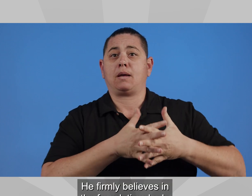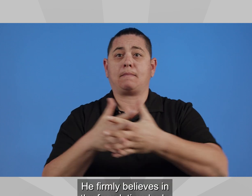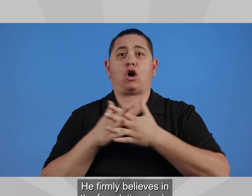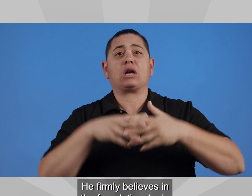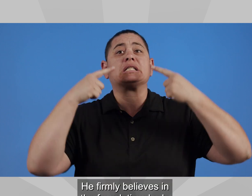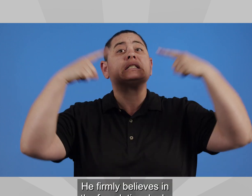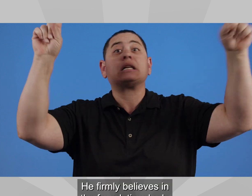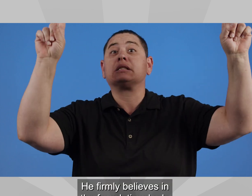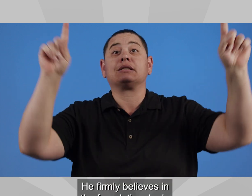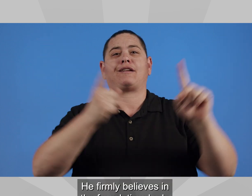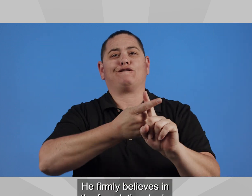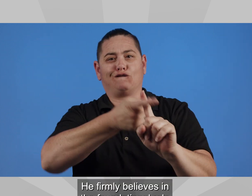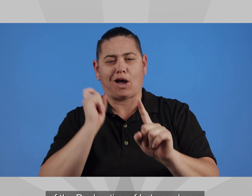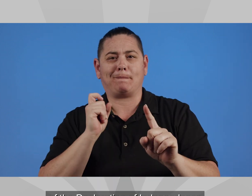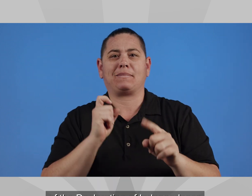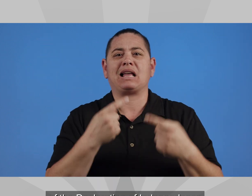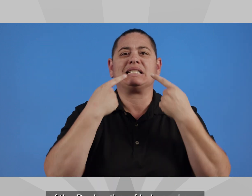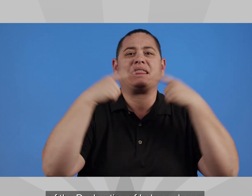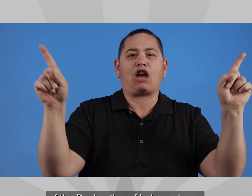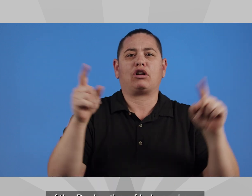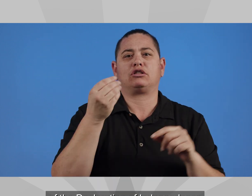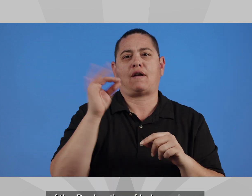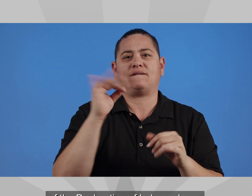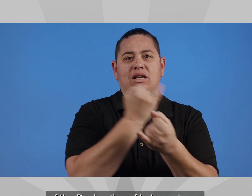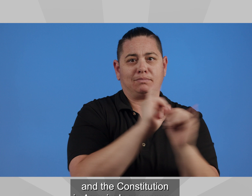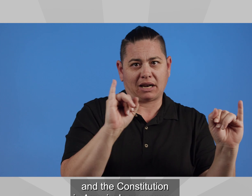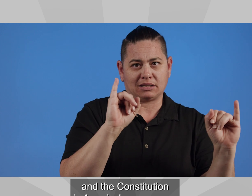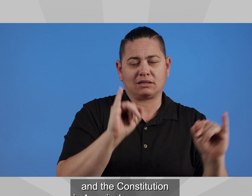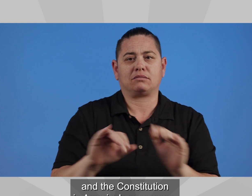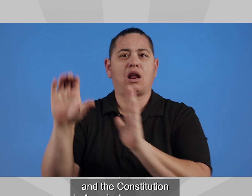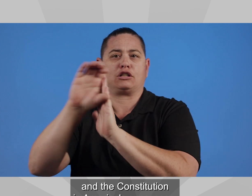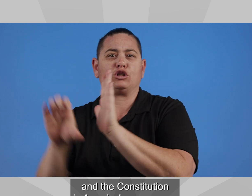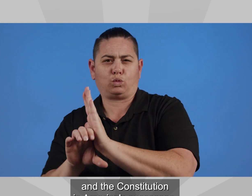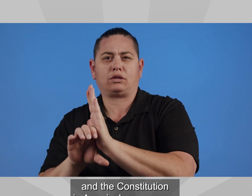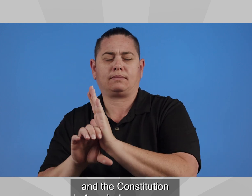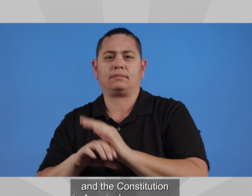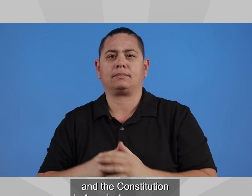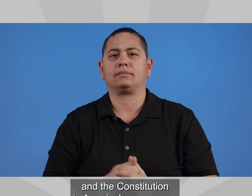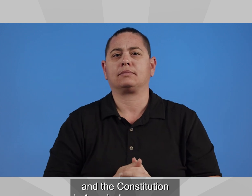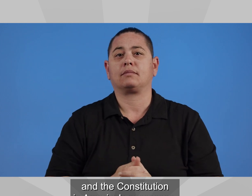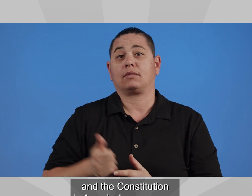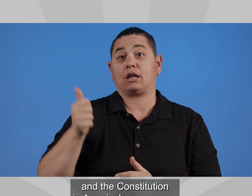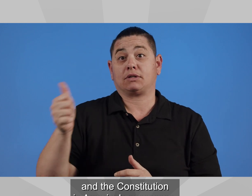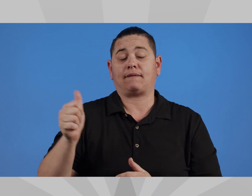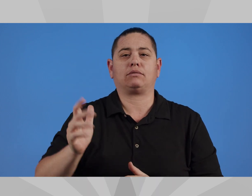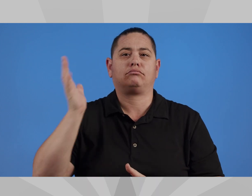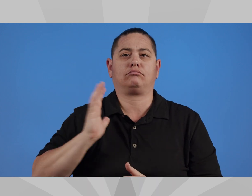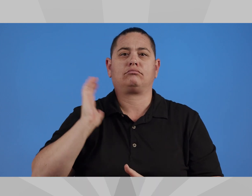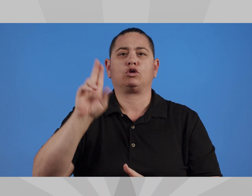He firmly believes in the foundational role of the Declaration of Independence and the Constitution in America's